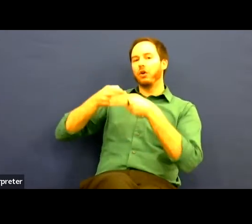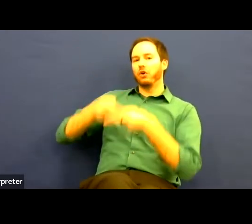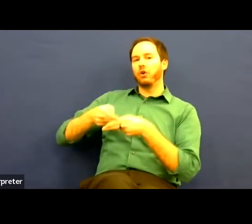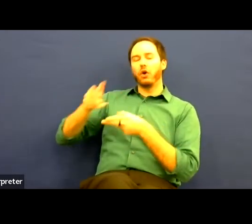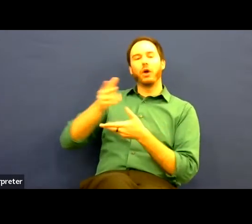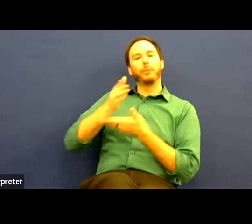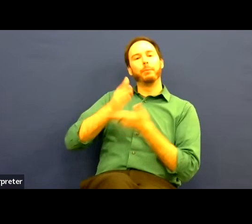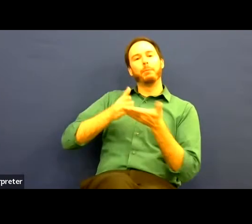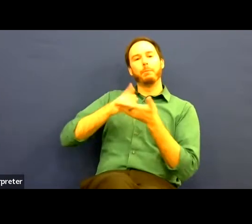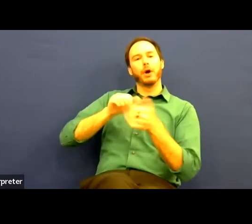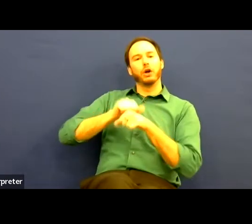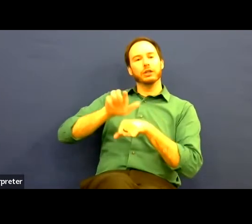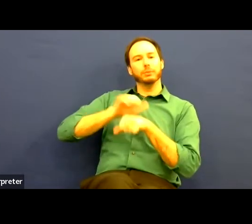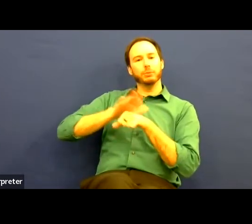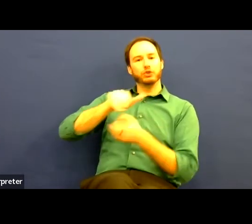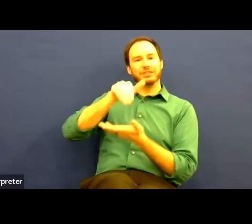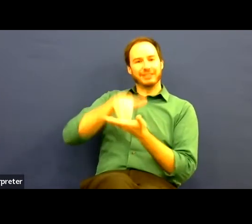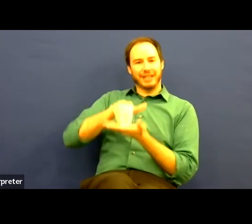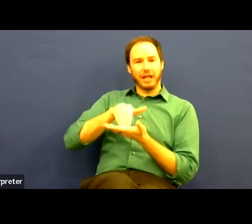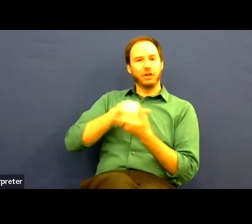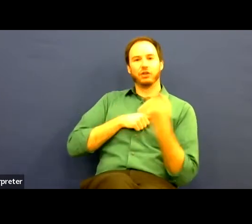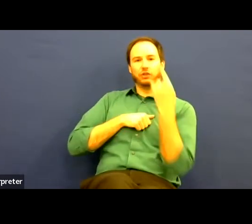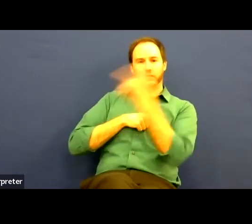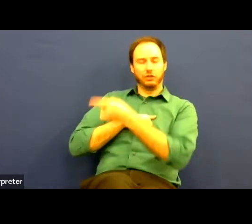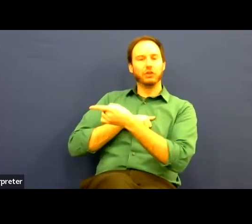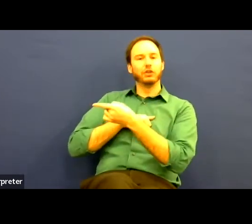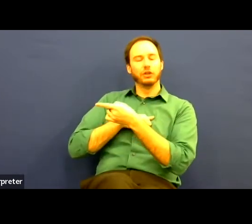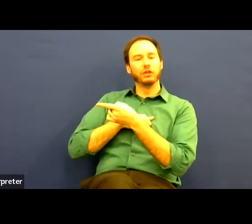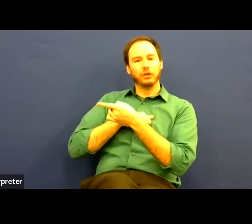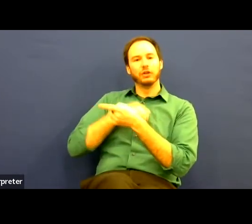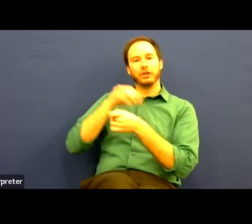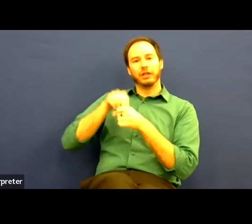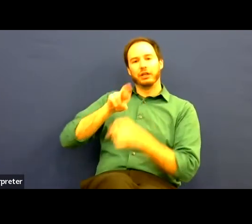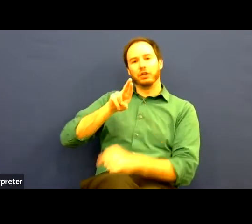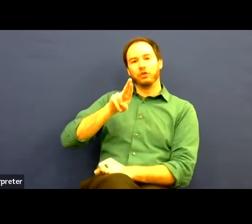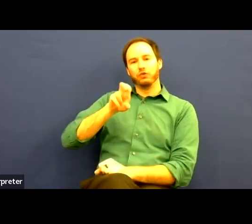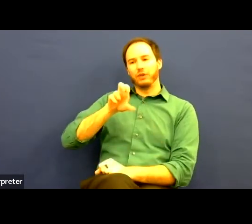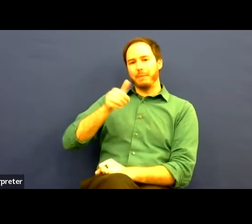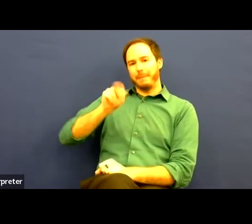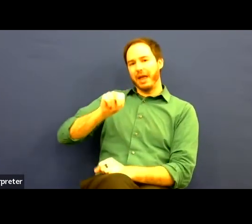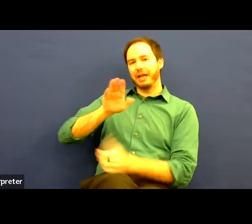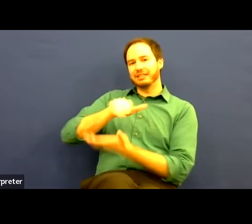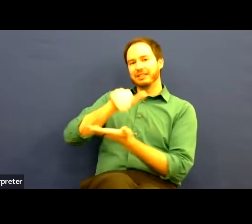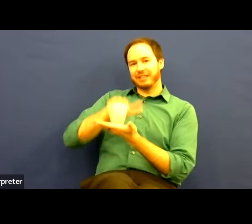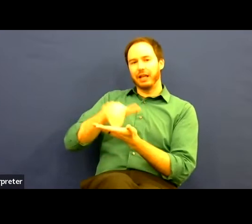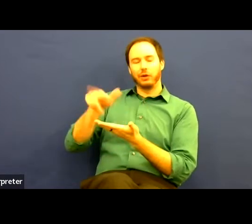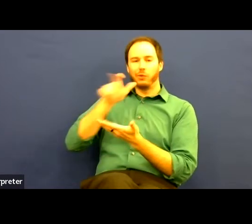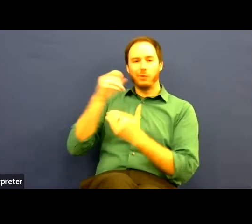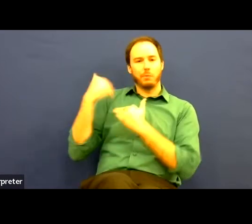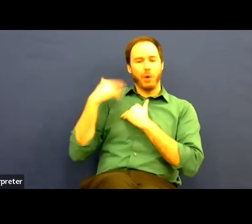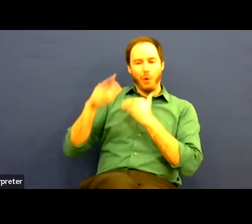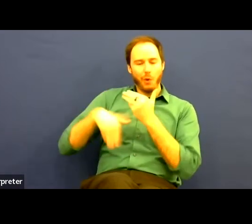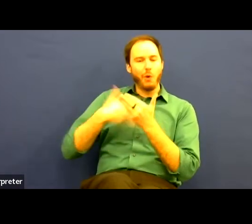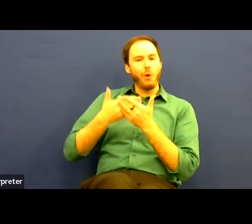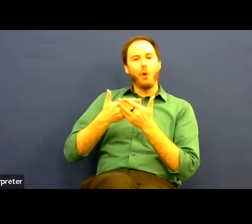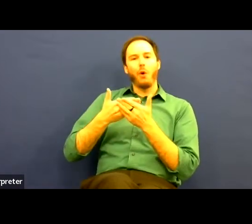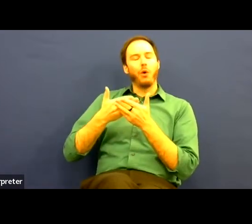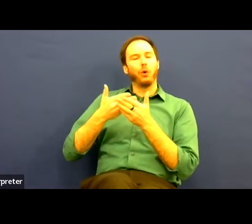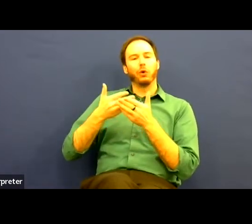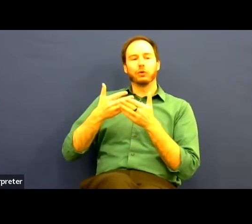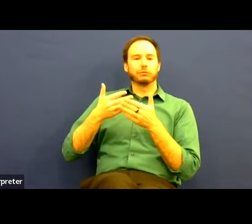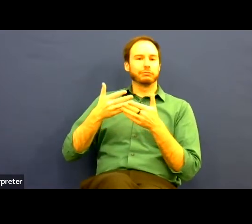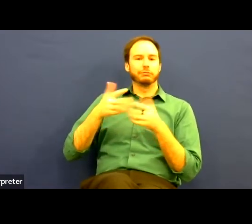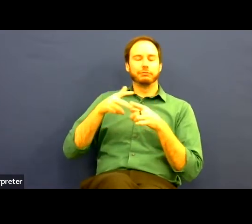parts distribution and our reman centers that handle any sort of remanufacturing or